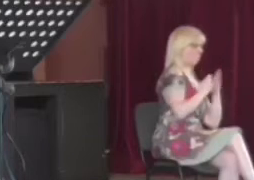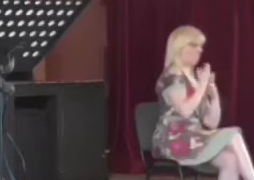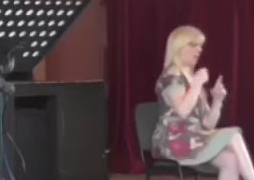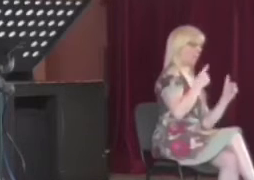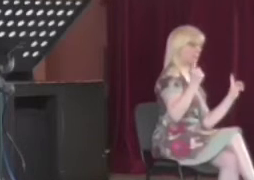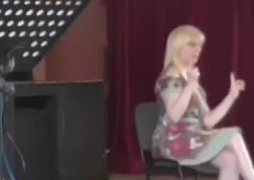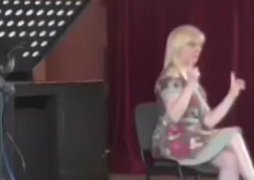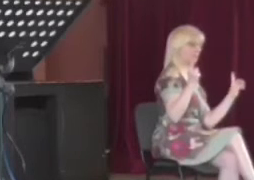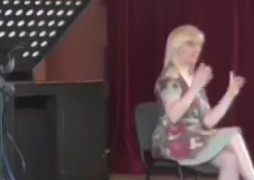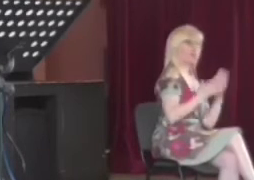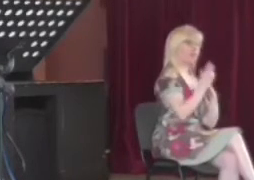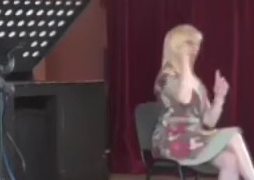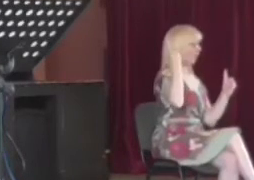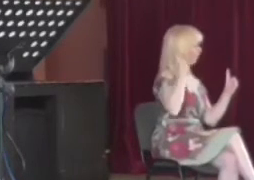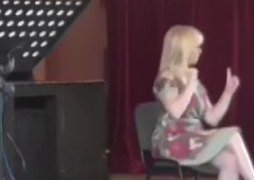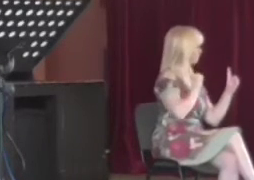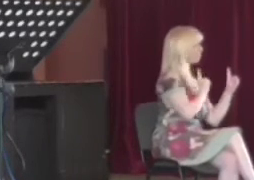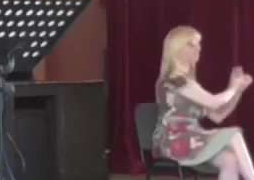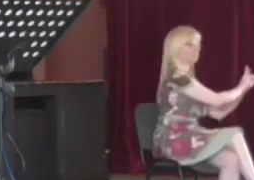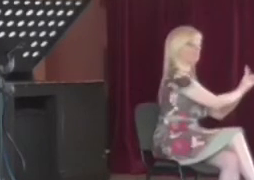group.